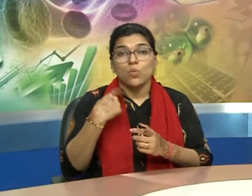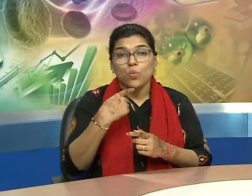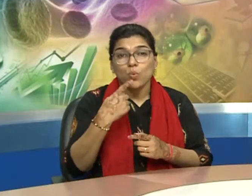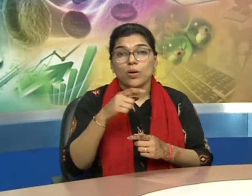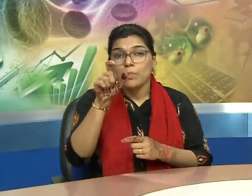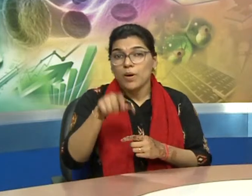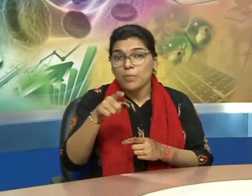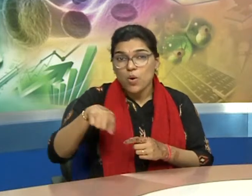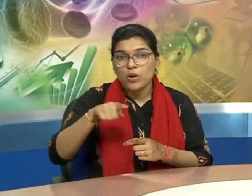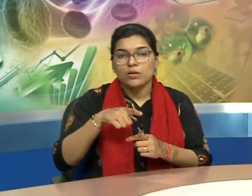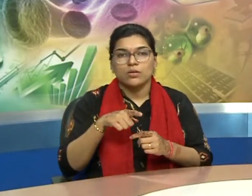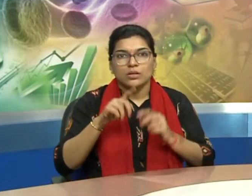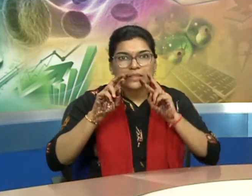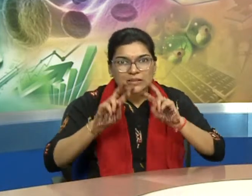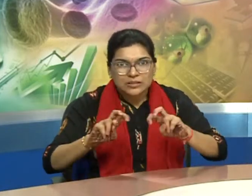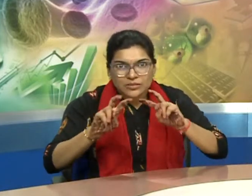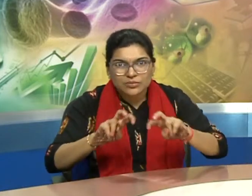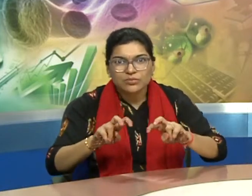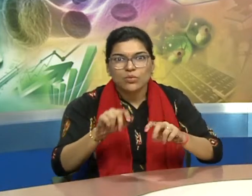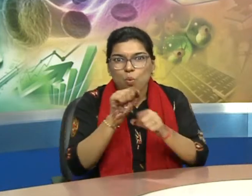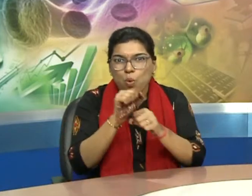sense of social purpose.